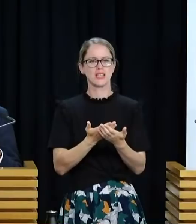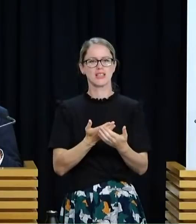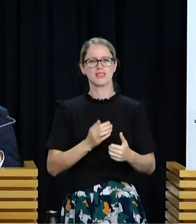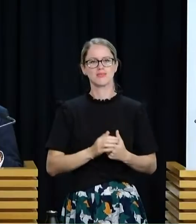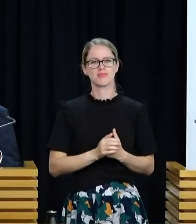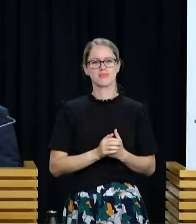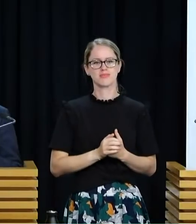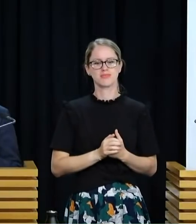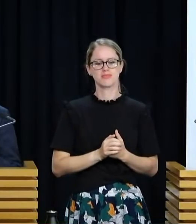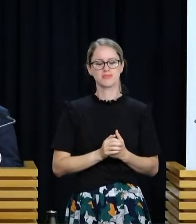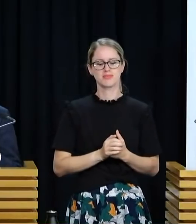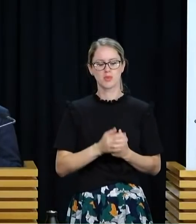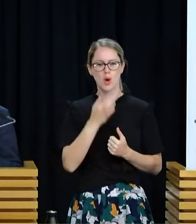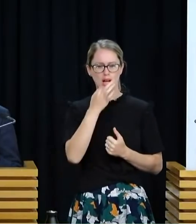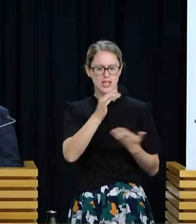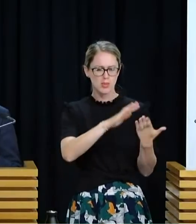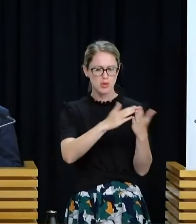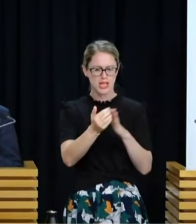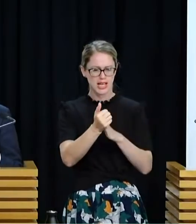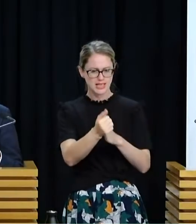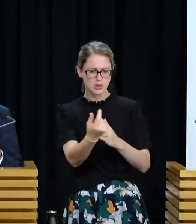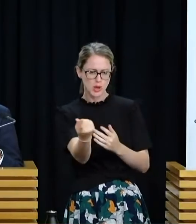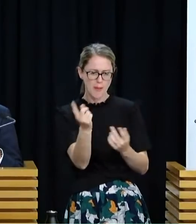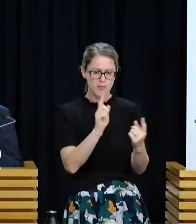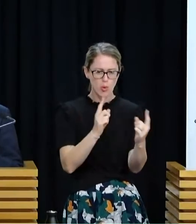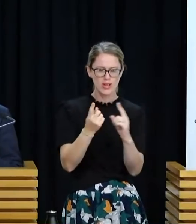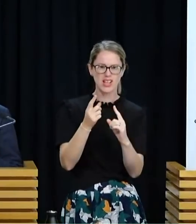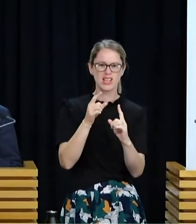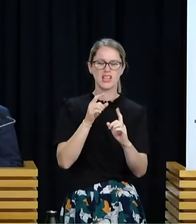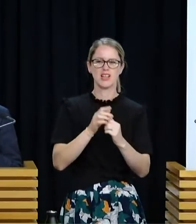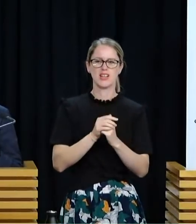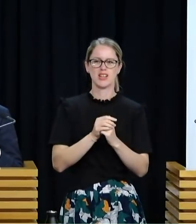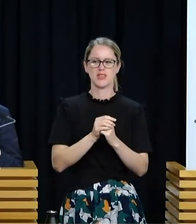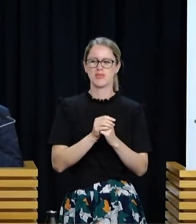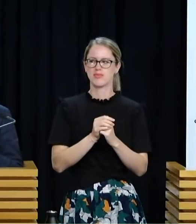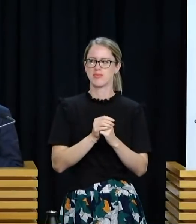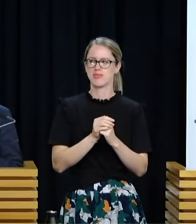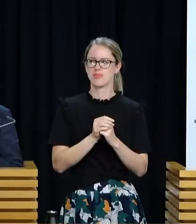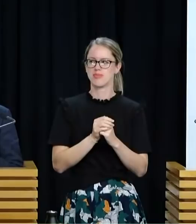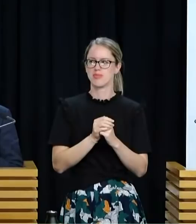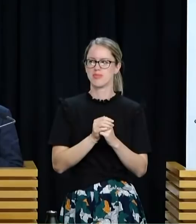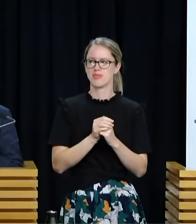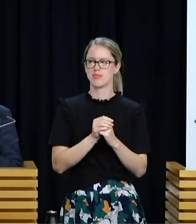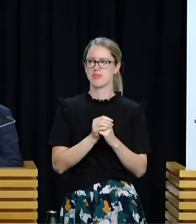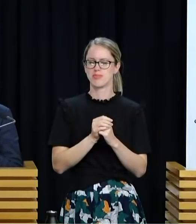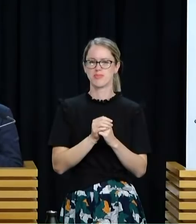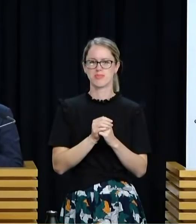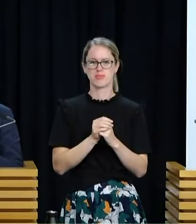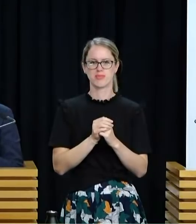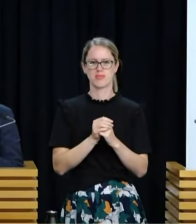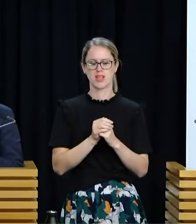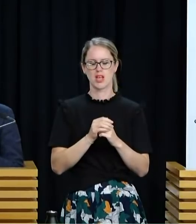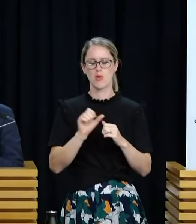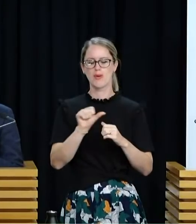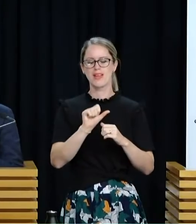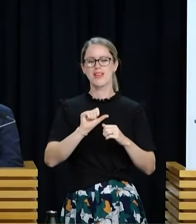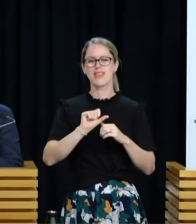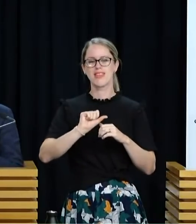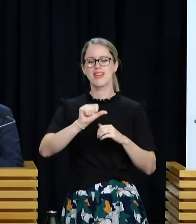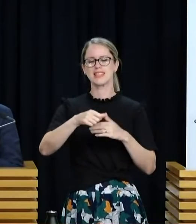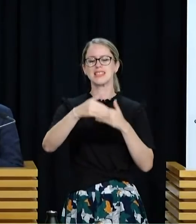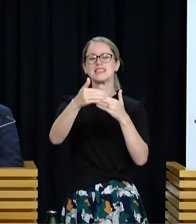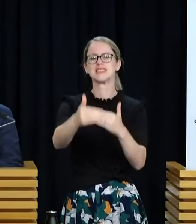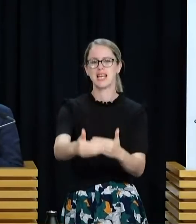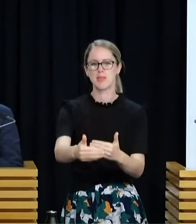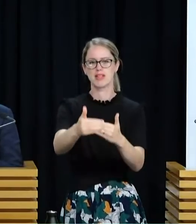where we are asking community leaders to come forward, we're asking them to come forward as the first, if you like, of the next segment. So we wouldn't